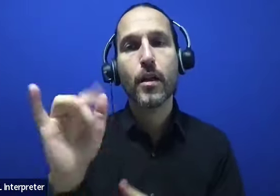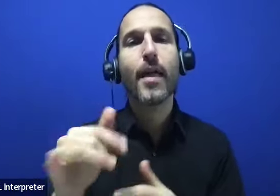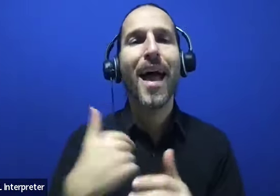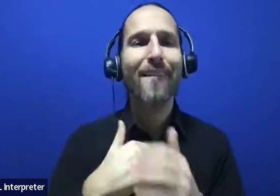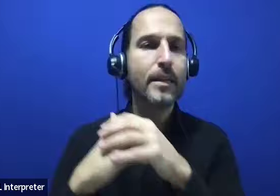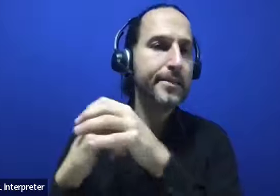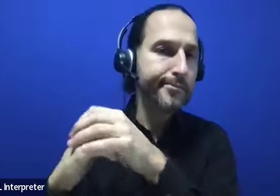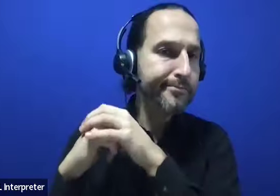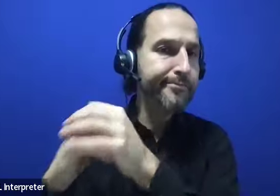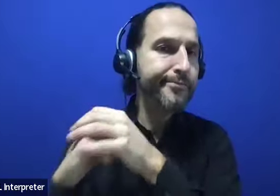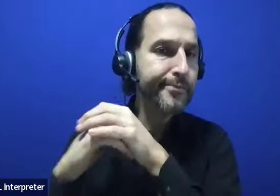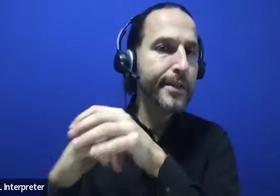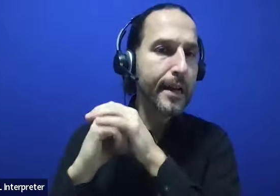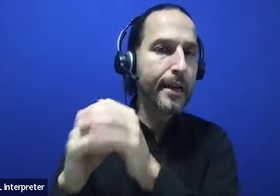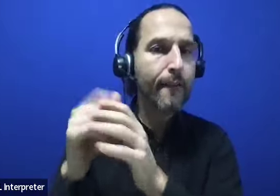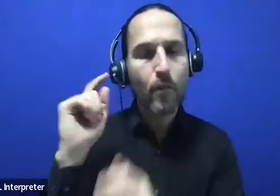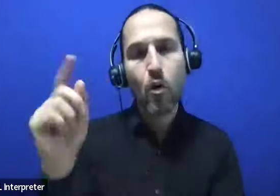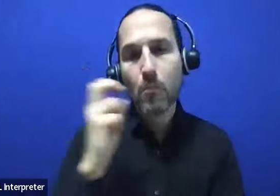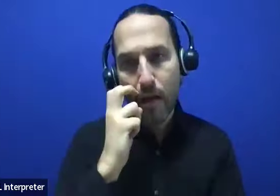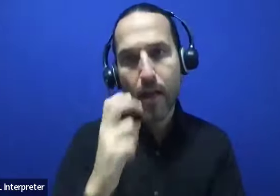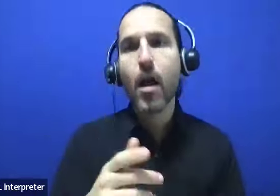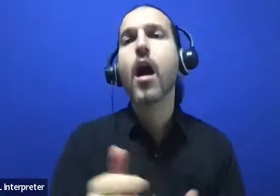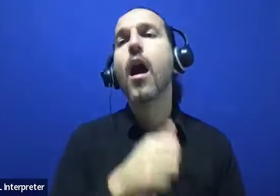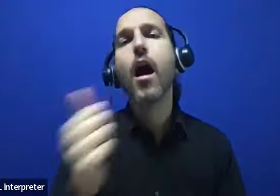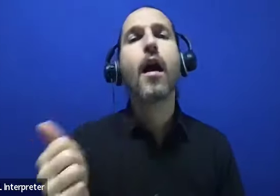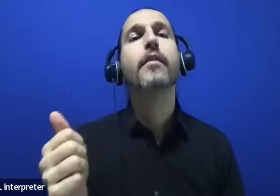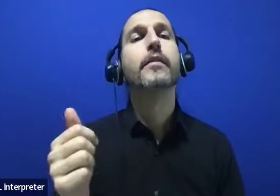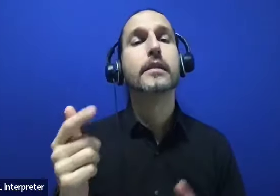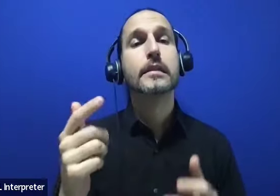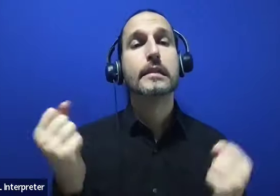hand. It's new stuff. It's new sign language is using the entire